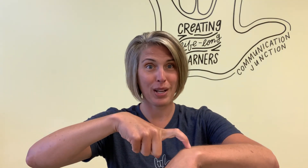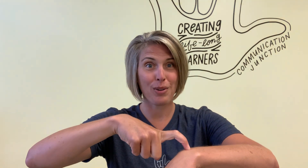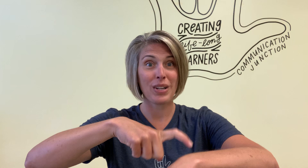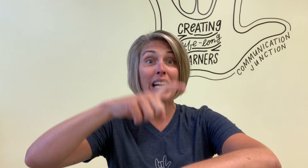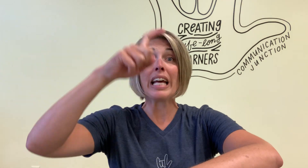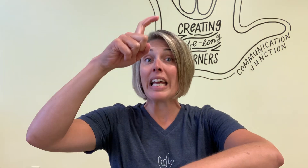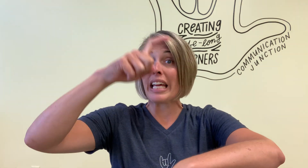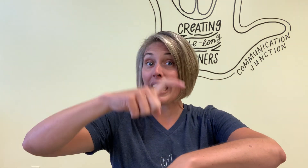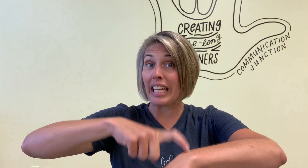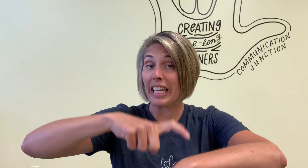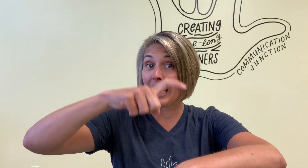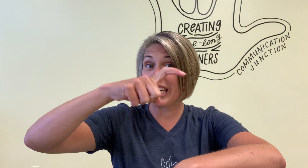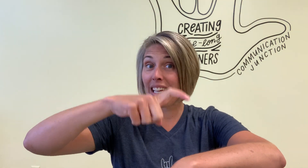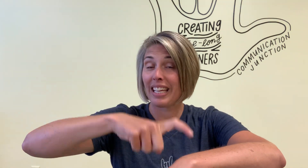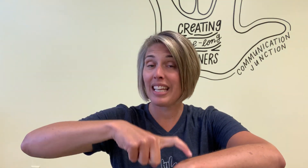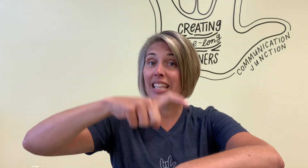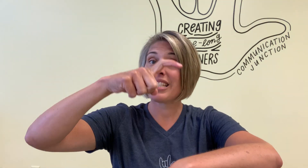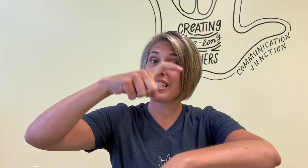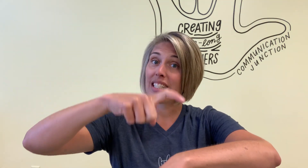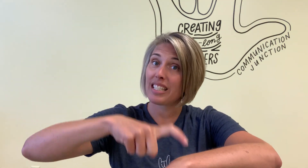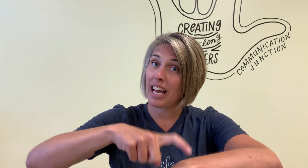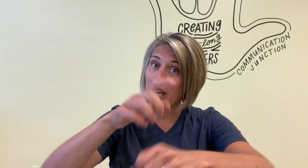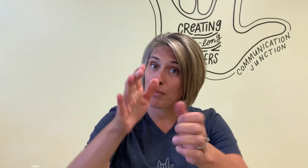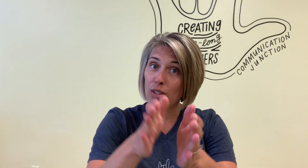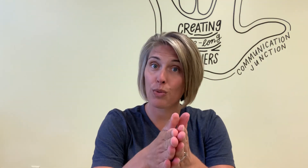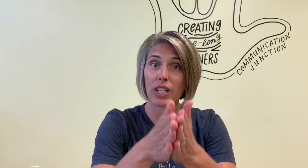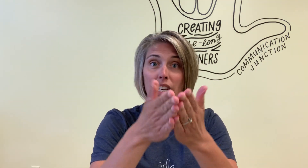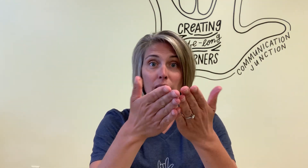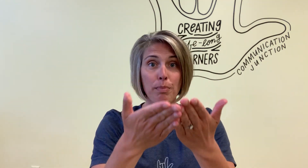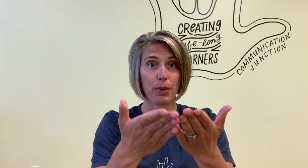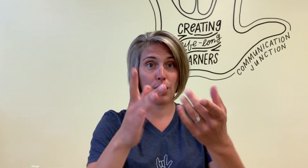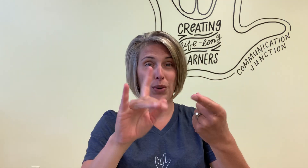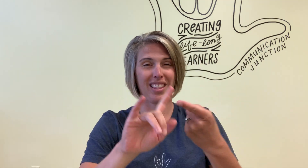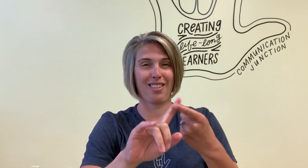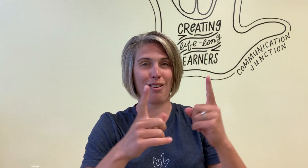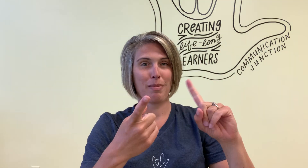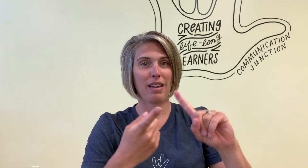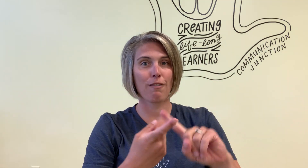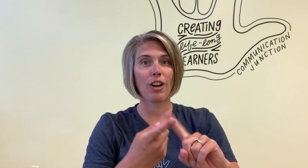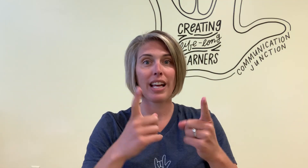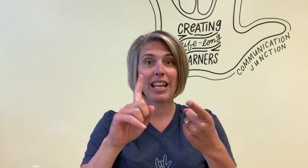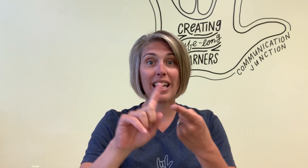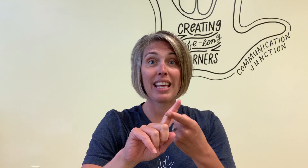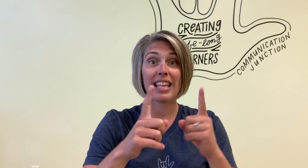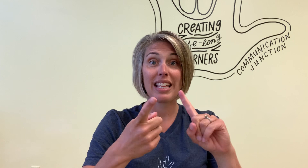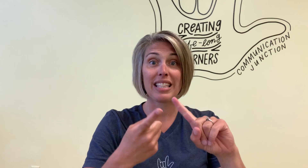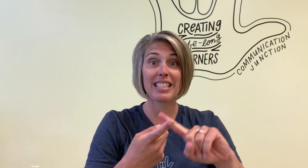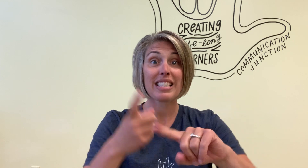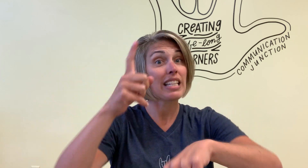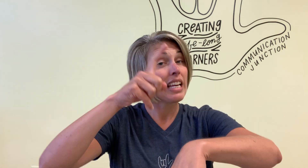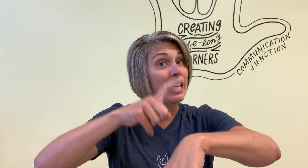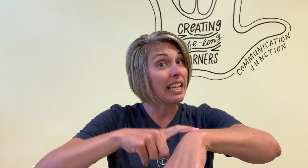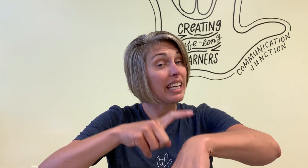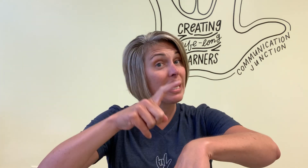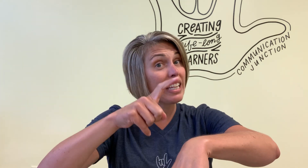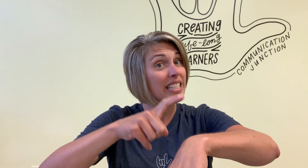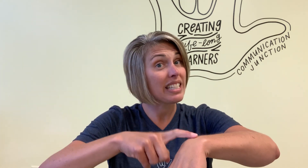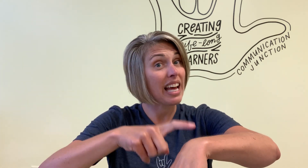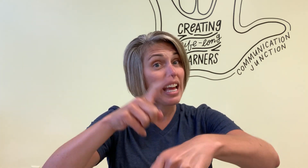go. It is time to read a book with all my friends. It is time